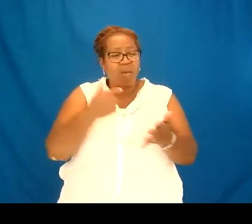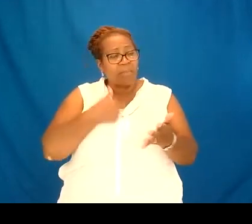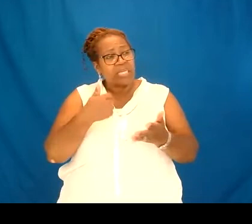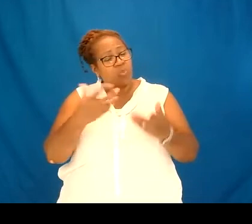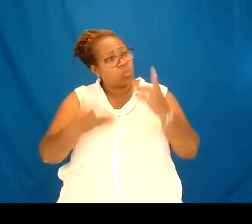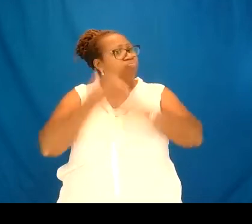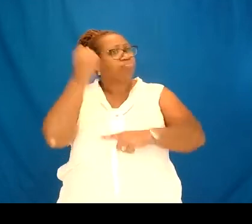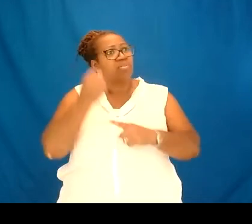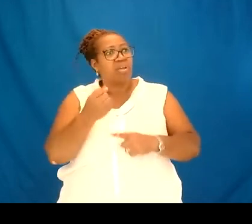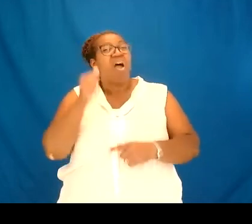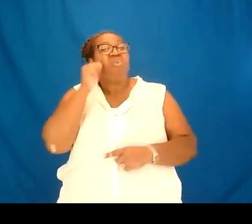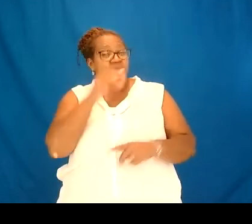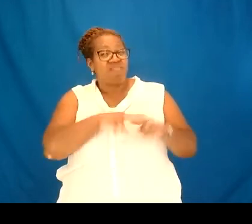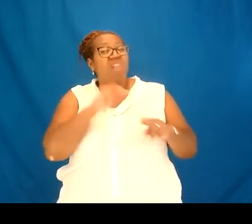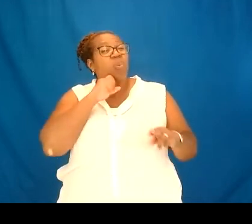disappointed indeed.